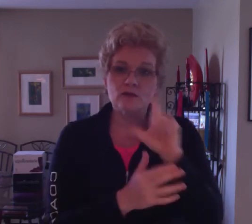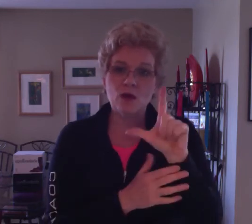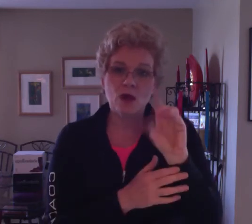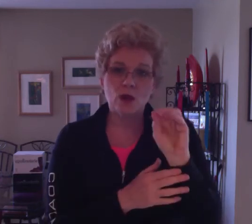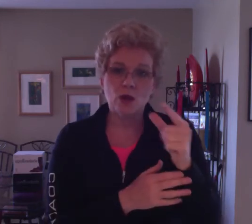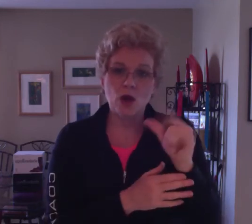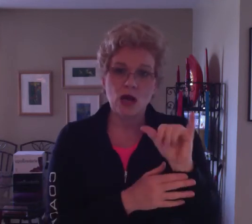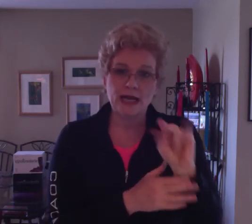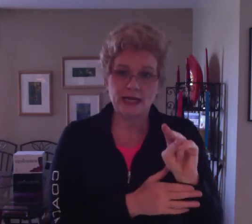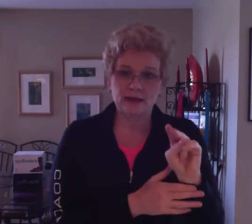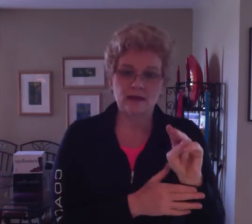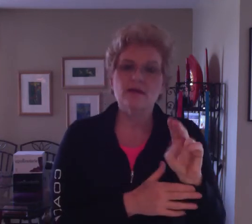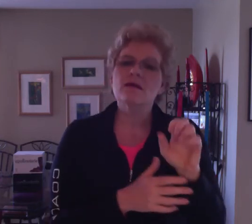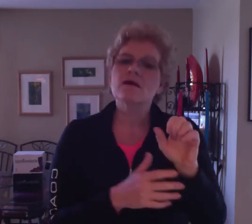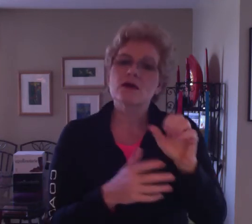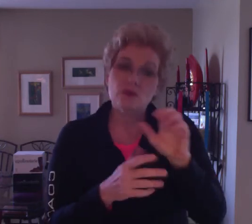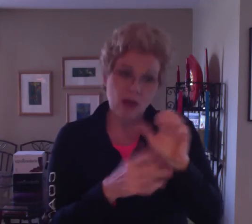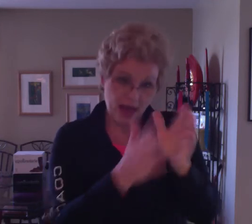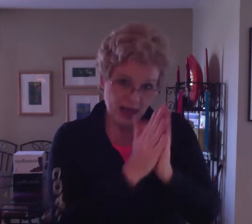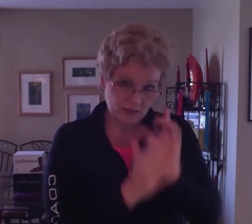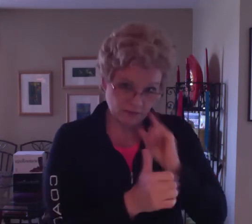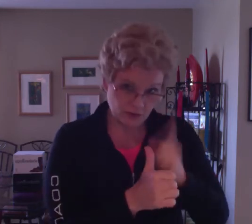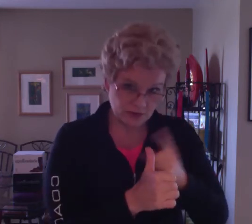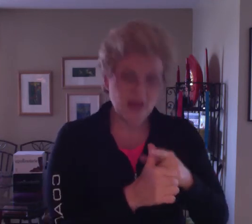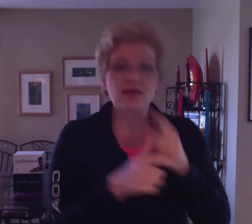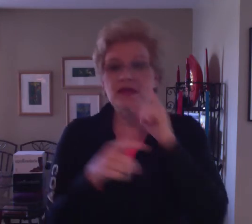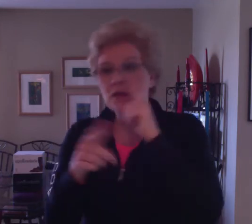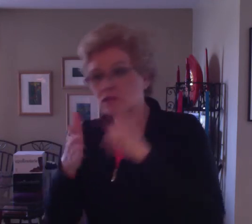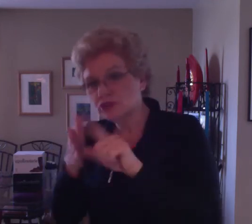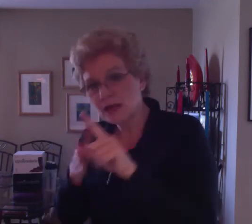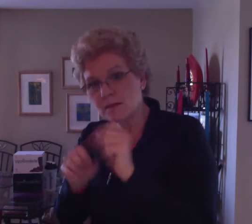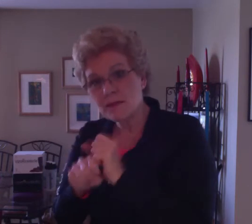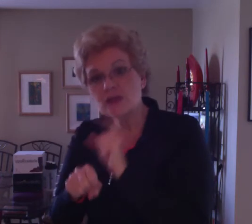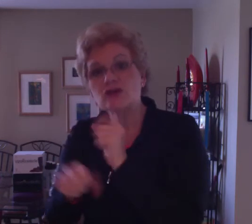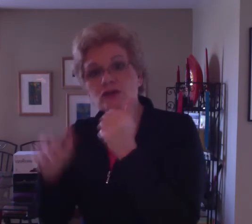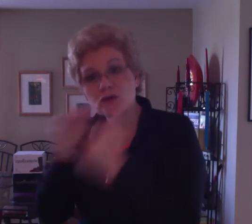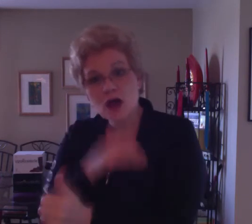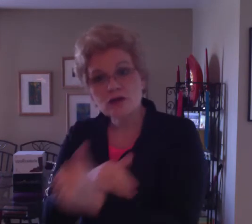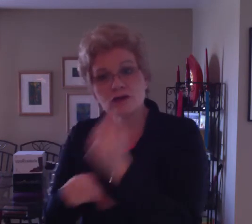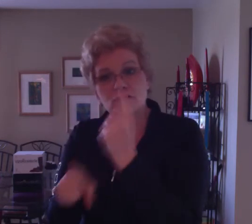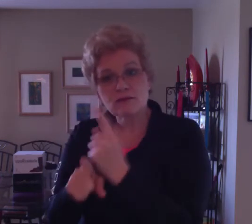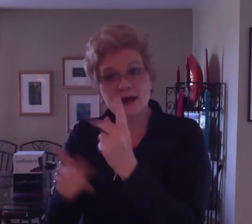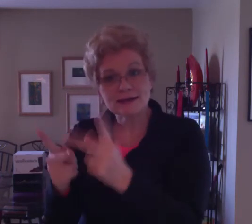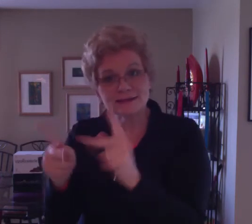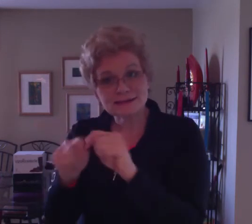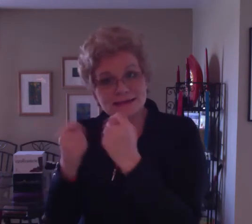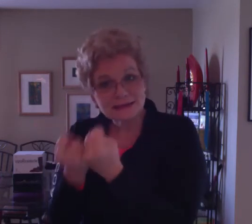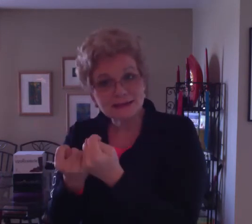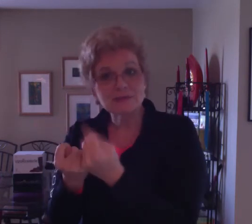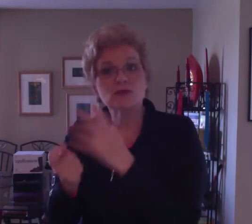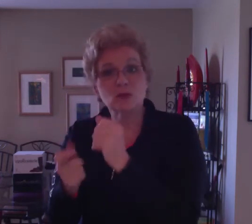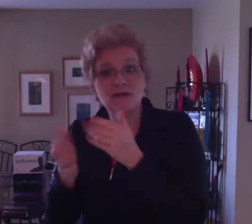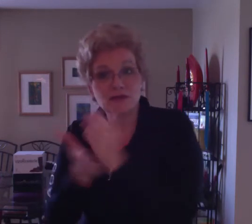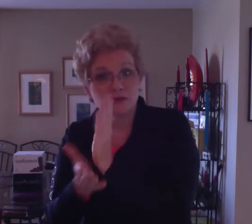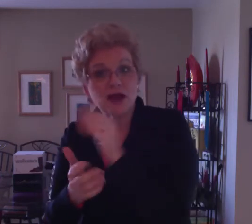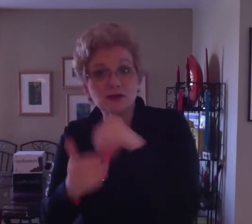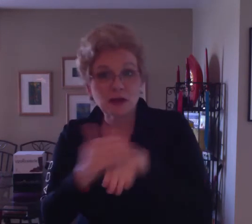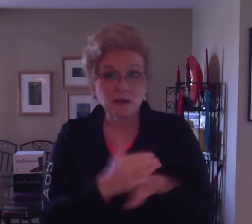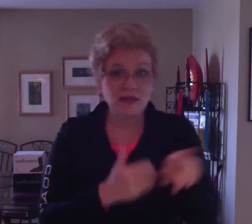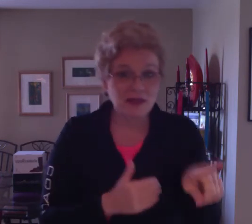sure you're actually in our team, which is Platinum Presenters. It's just a group of people that all went on the same day, and we just kind of, all work together.